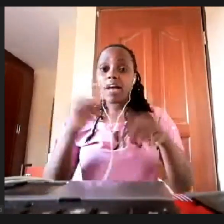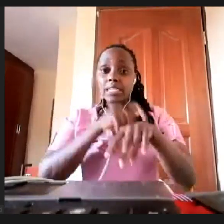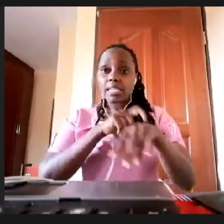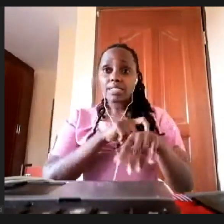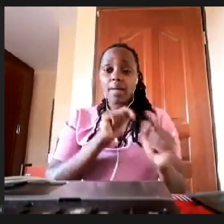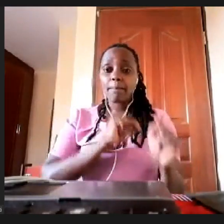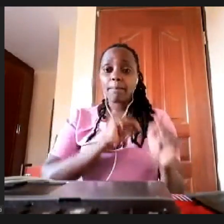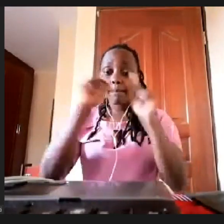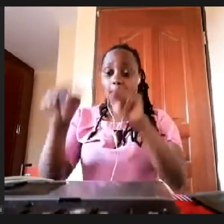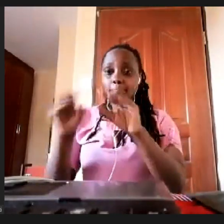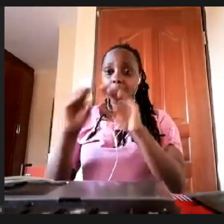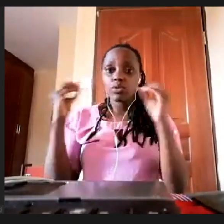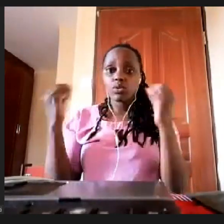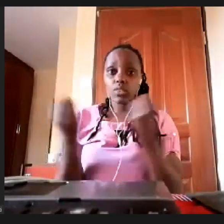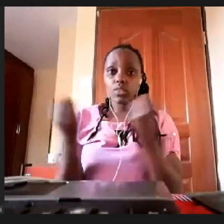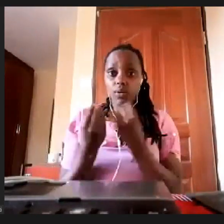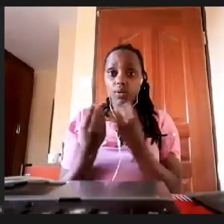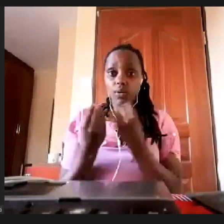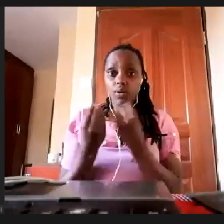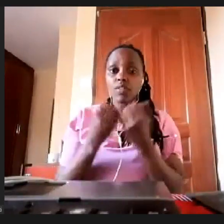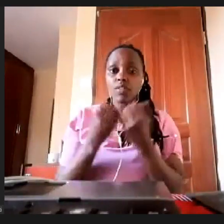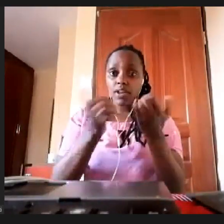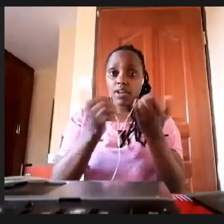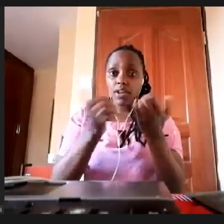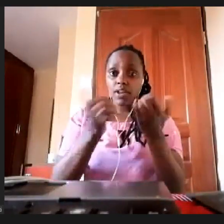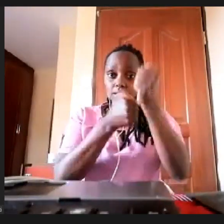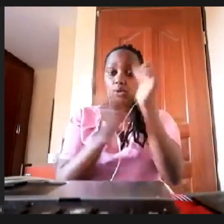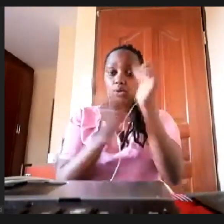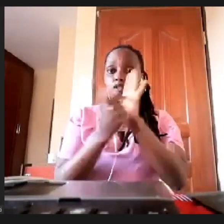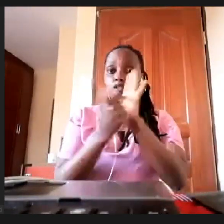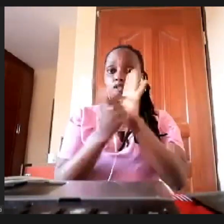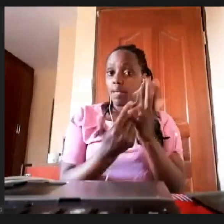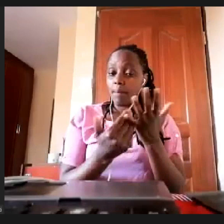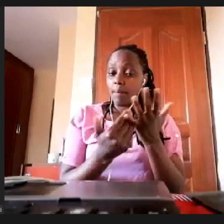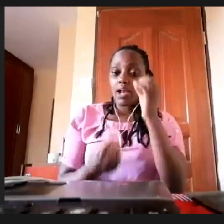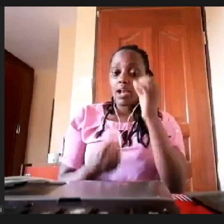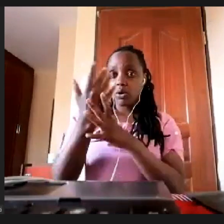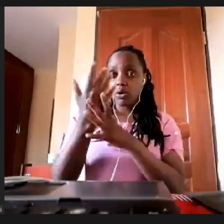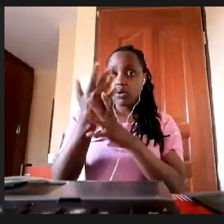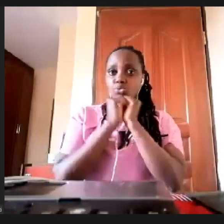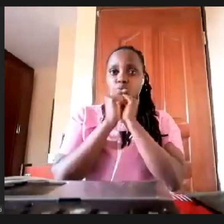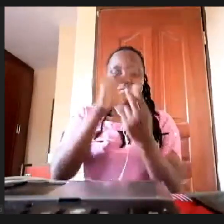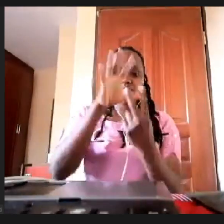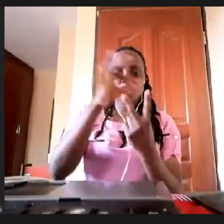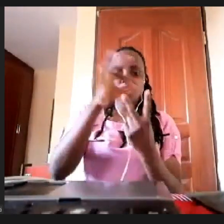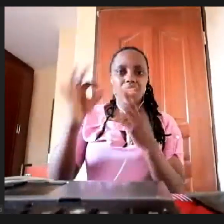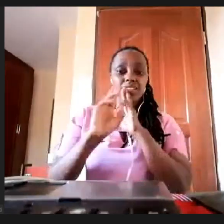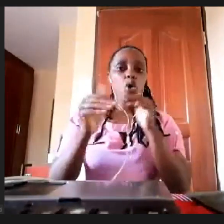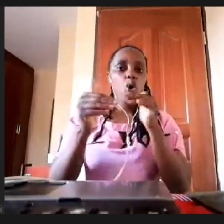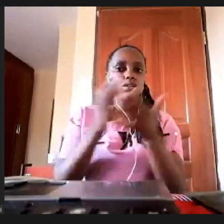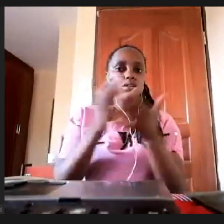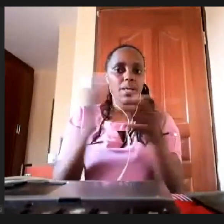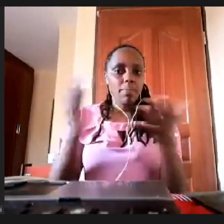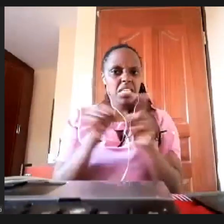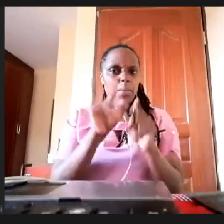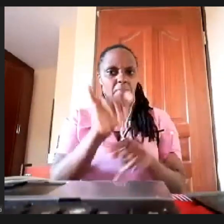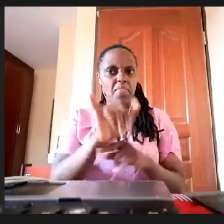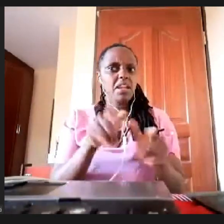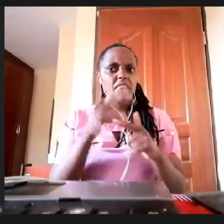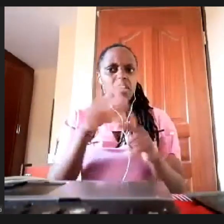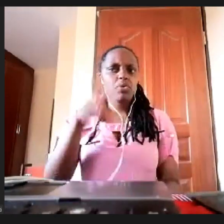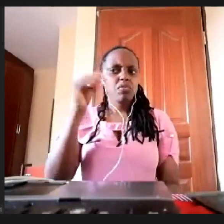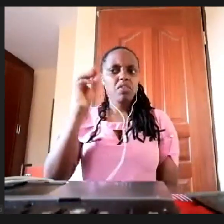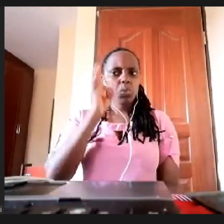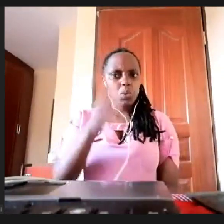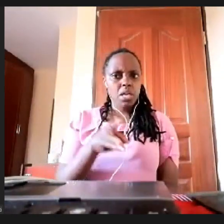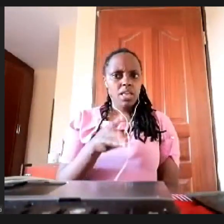to the organization and need your assistance, for example, in putting together an alternative report or something, you find that we